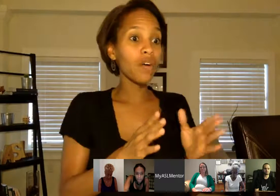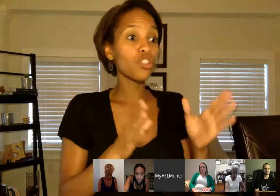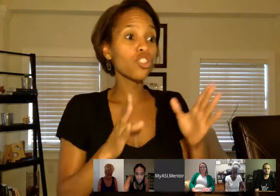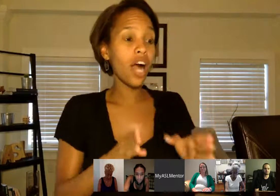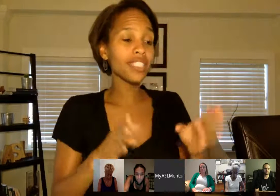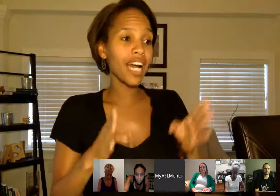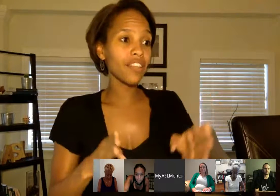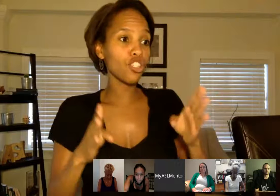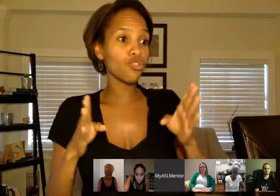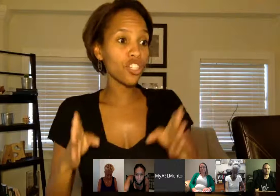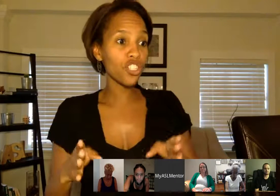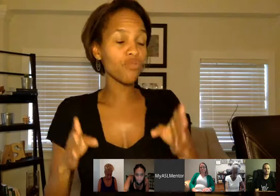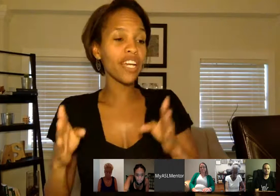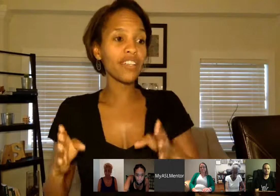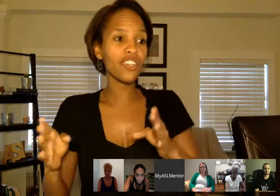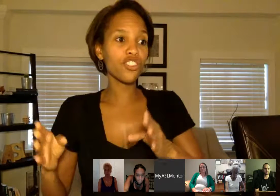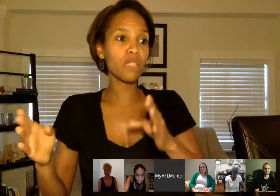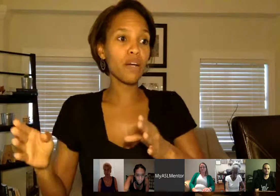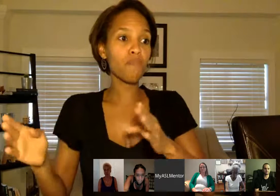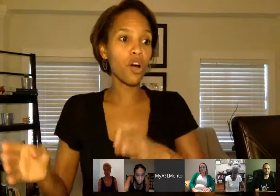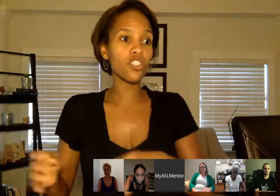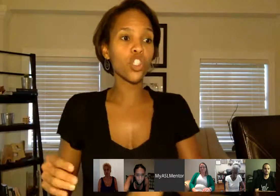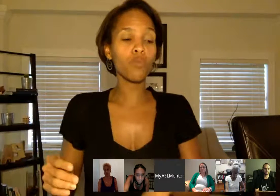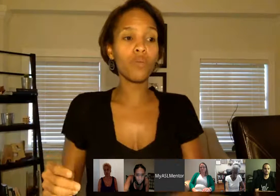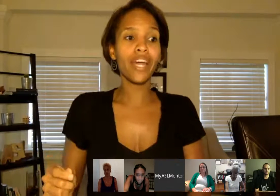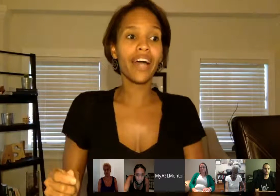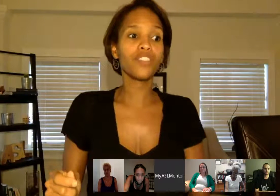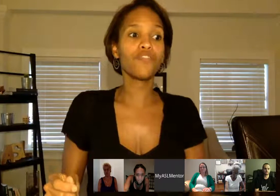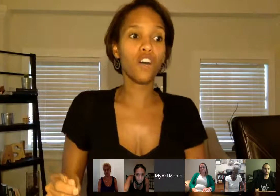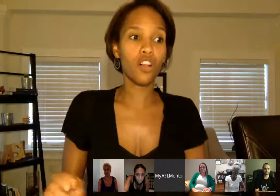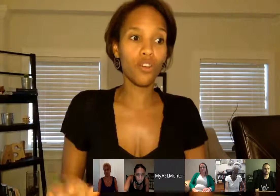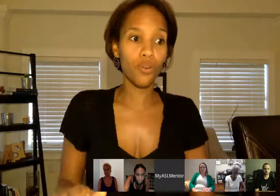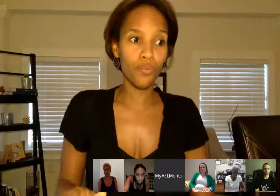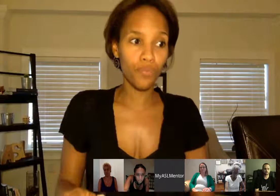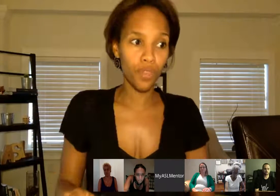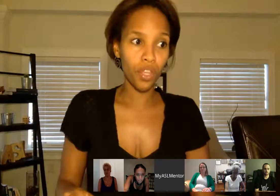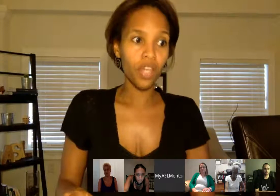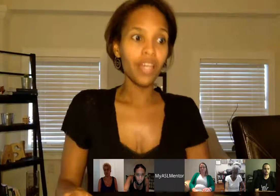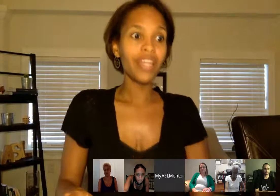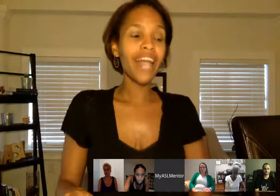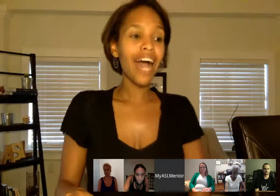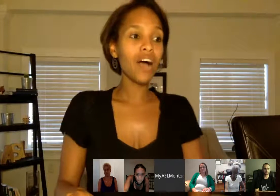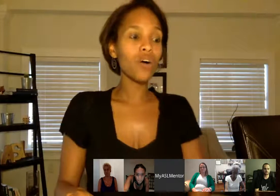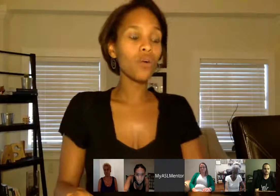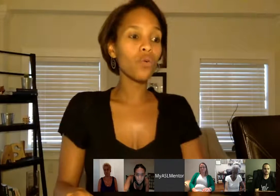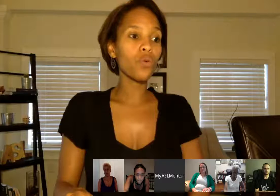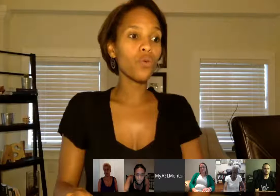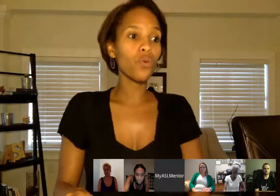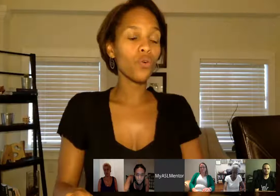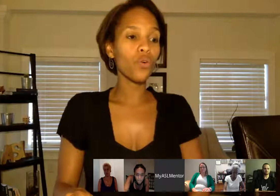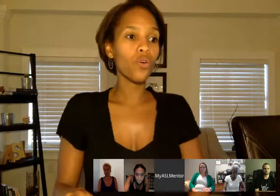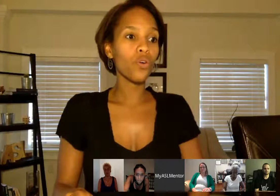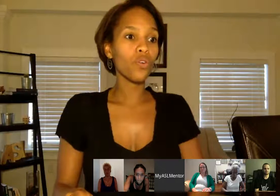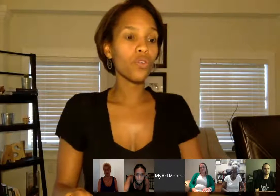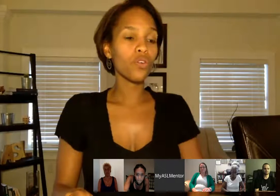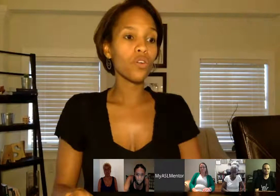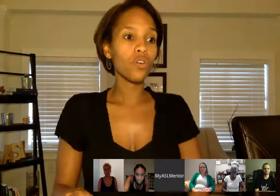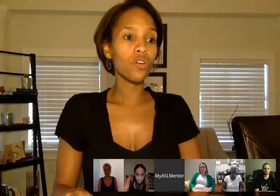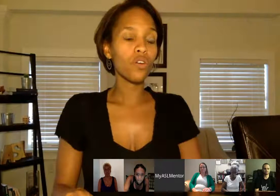And I was shocked at the stringent regulations my boss told me we had to follow. Now,